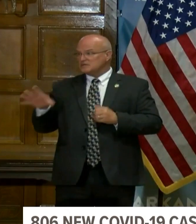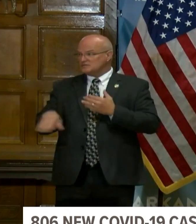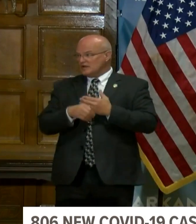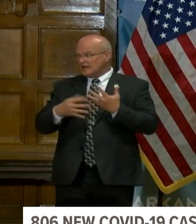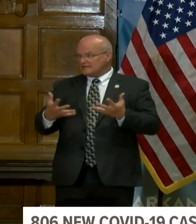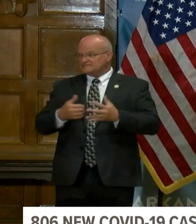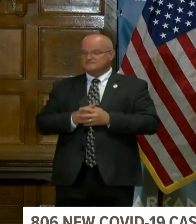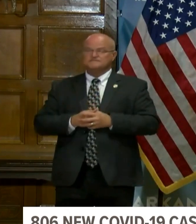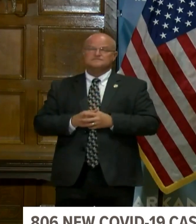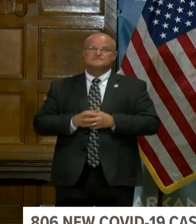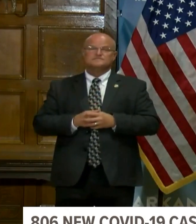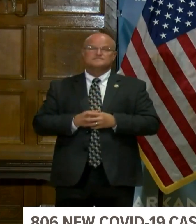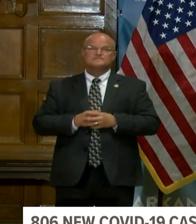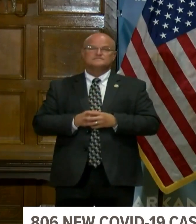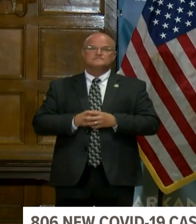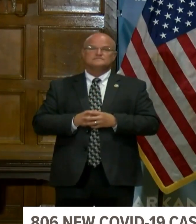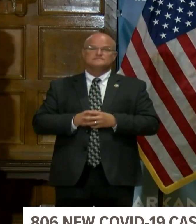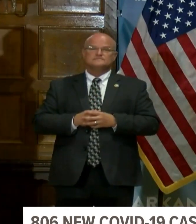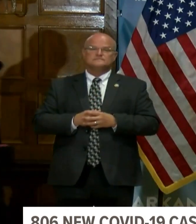add there?